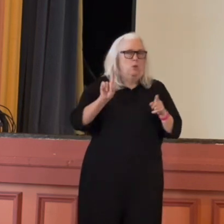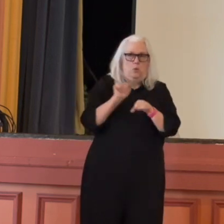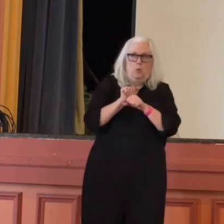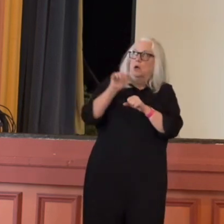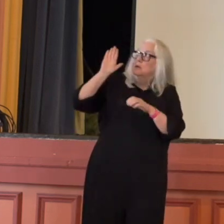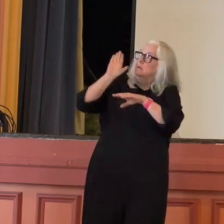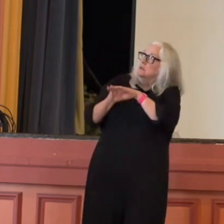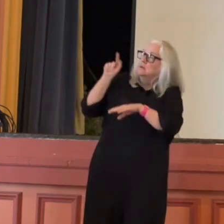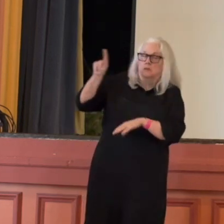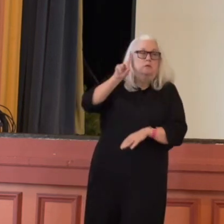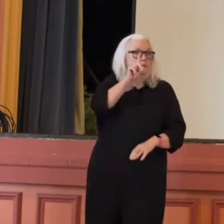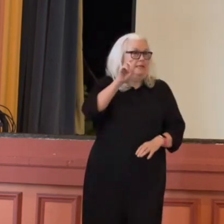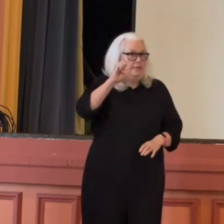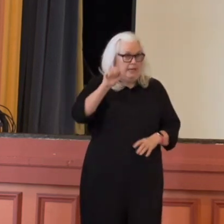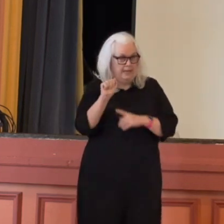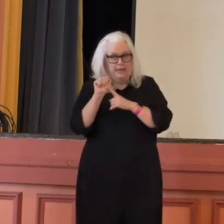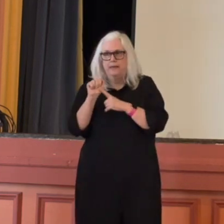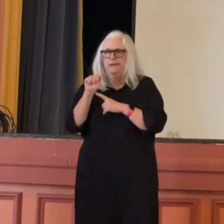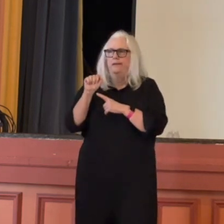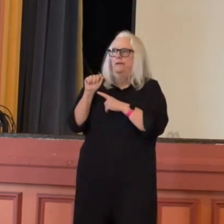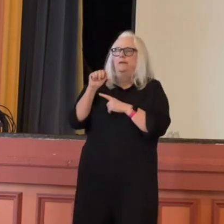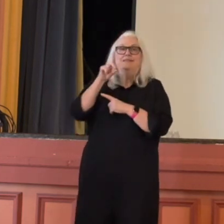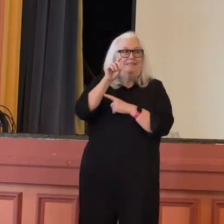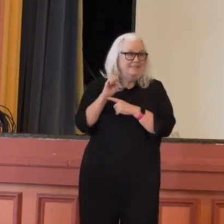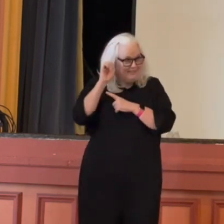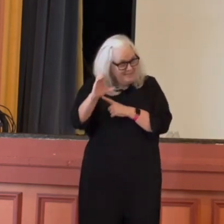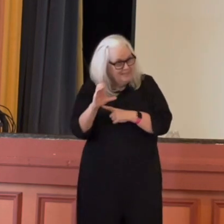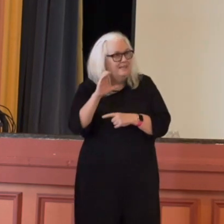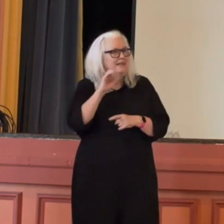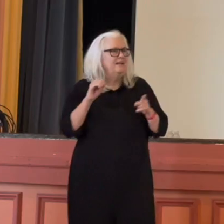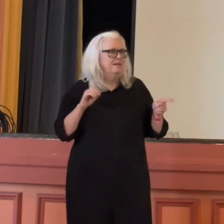brownfield and also spills. And so,